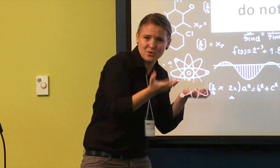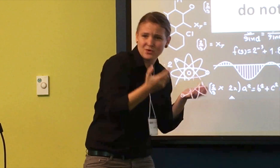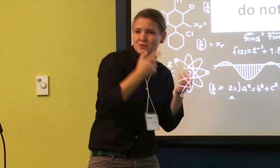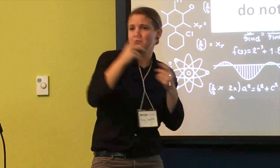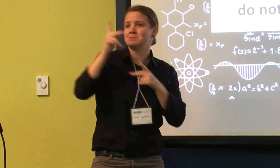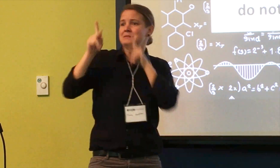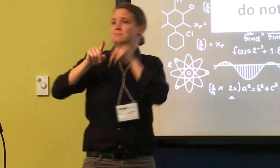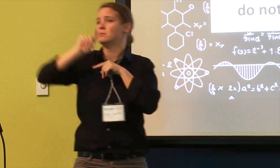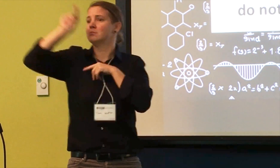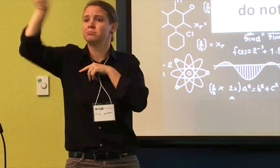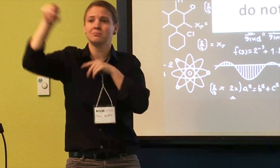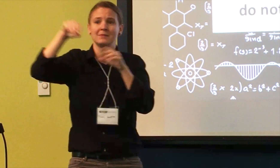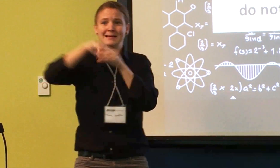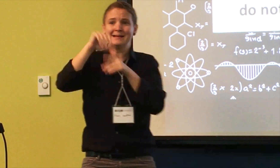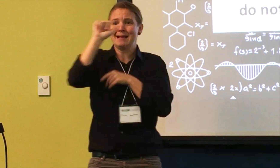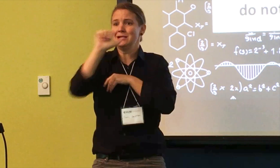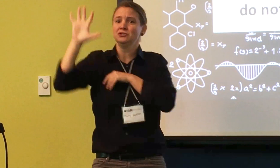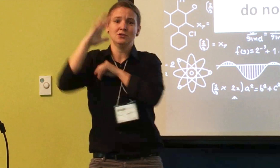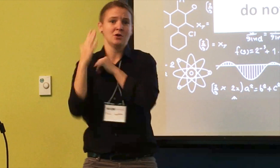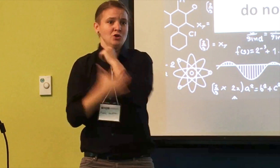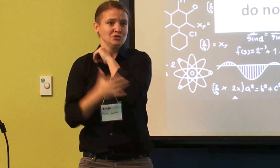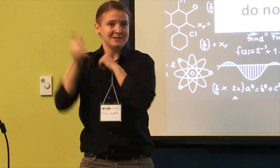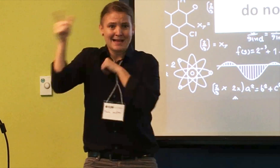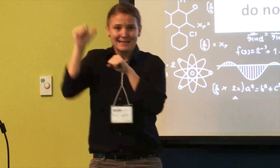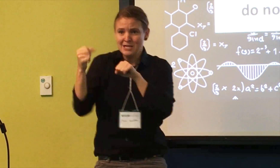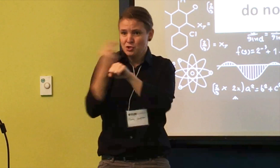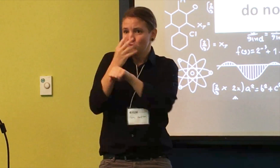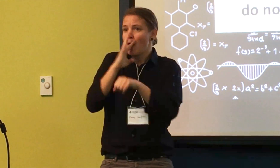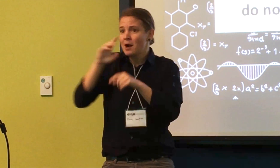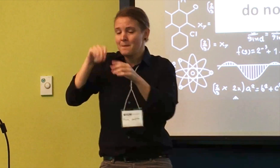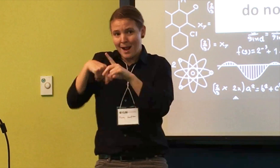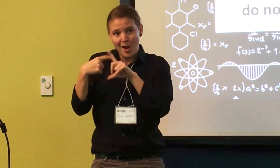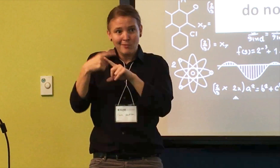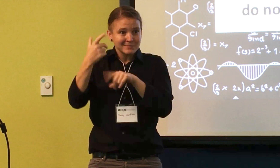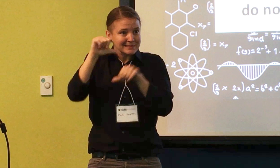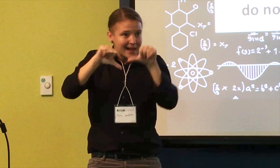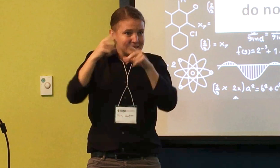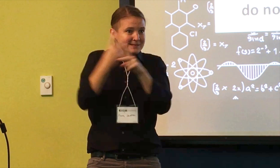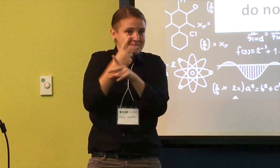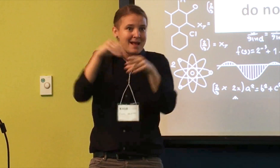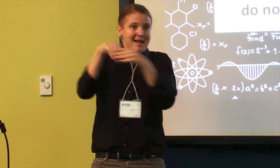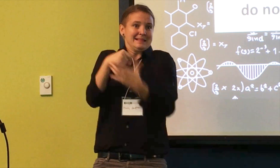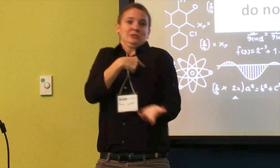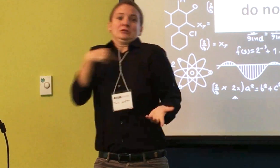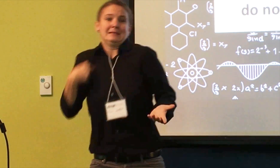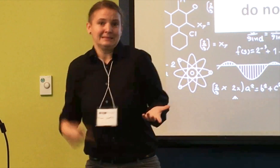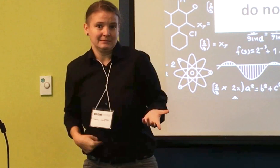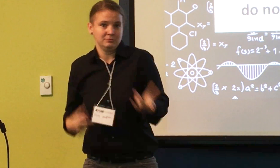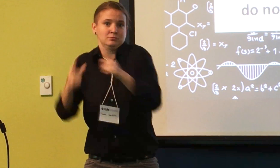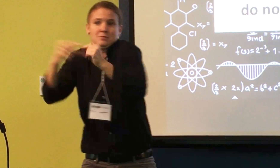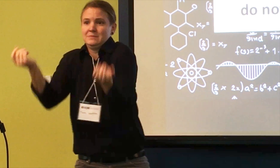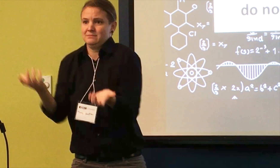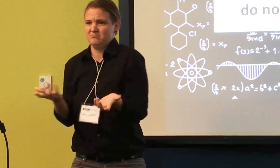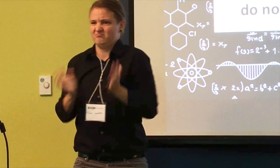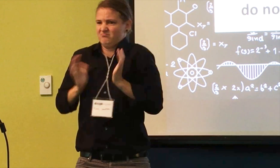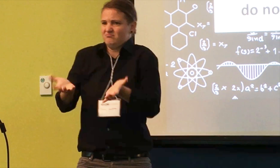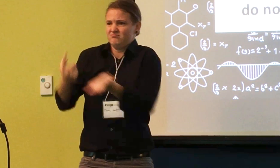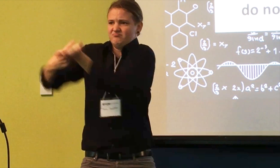or Afrikaans, or any other language, right? Japanese. You can go to Japan and talk